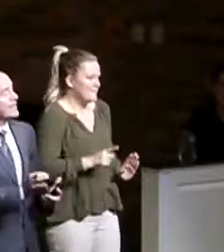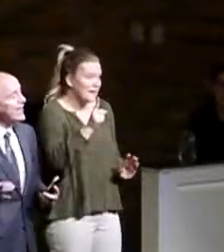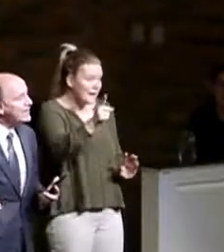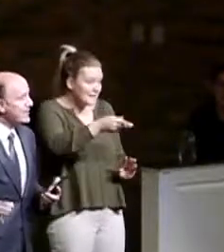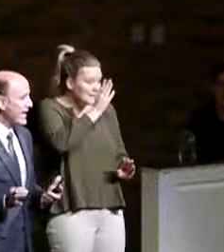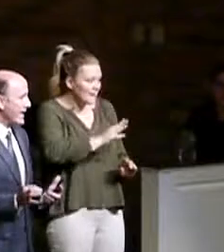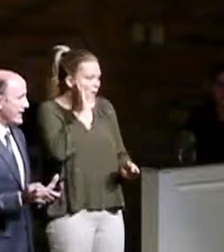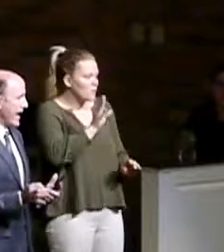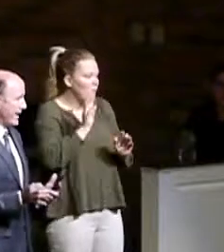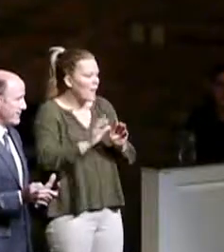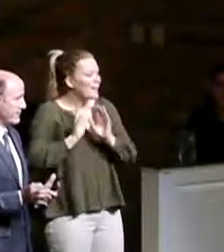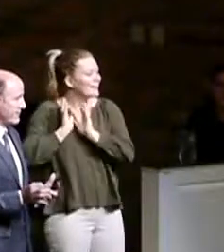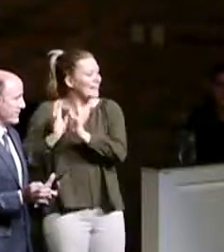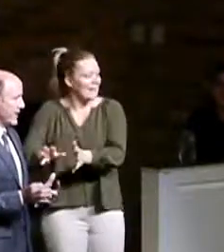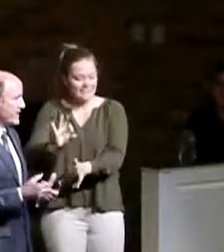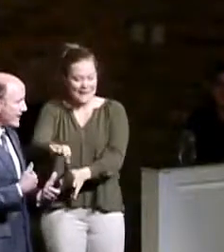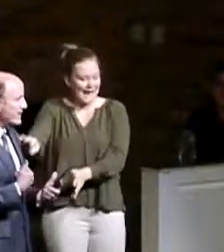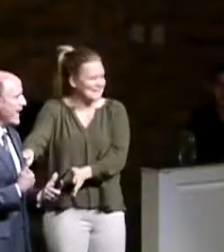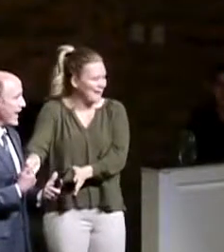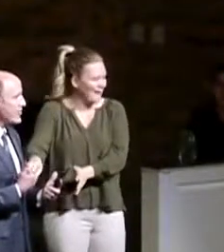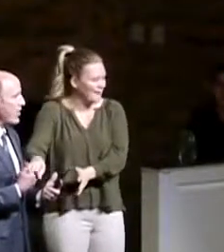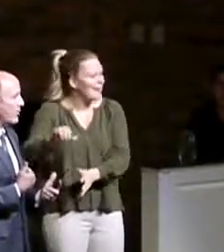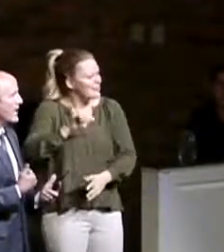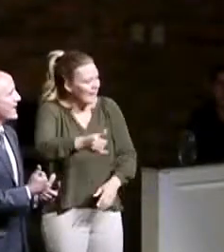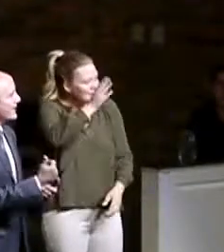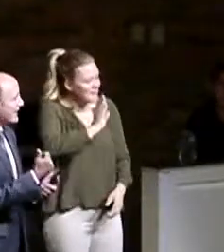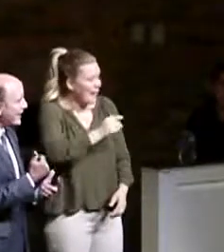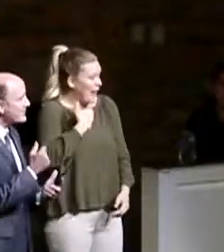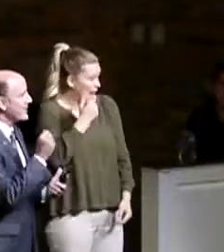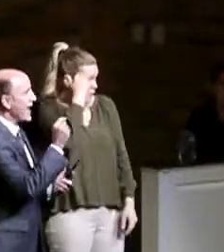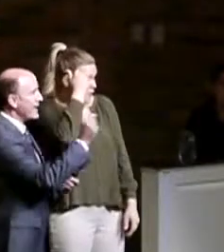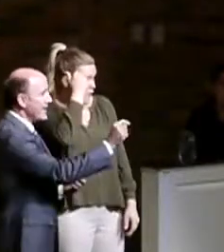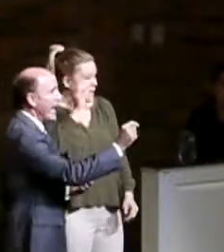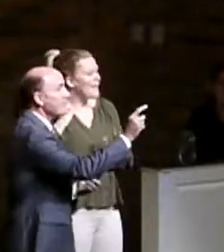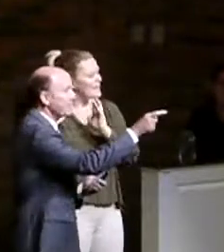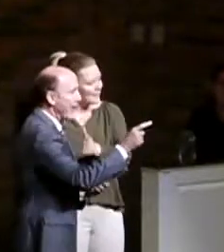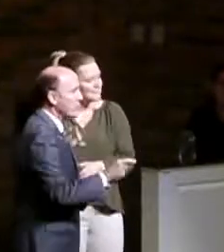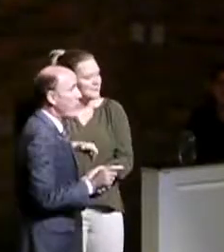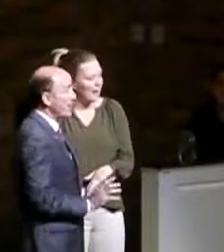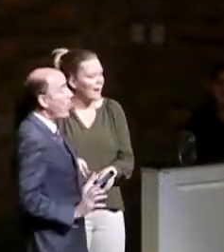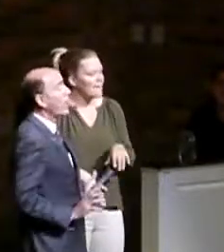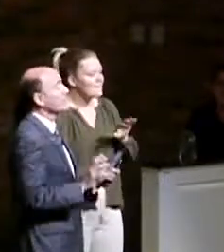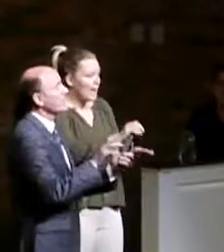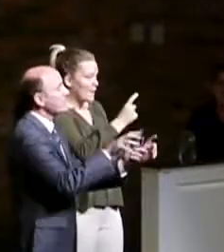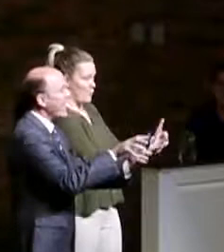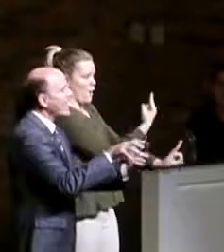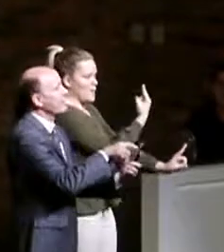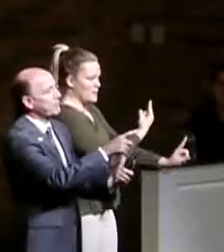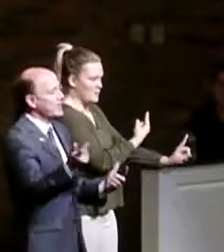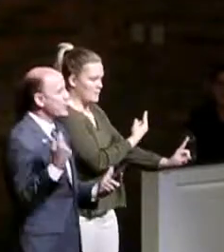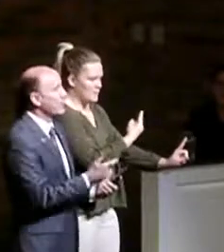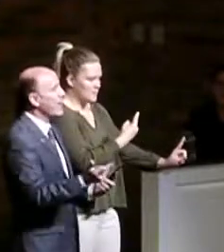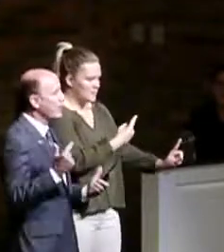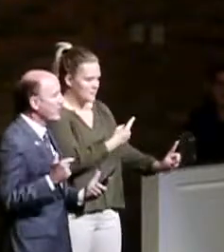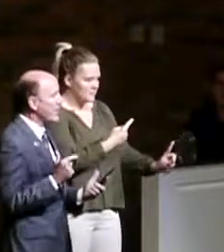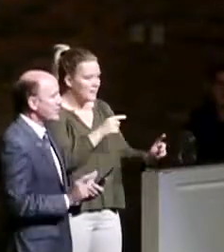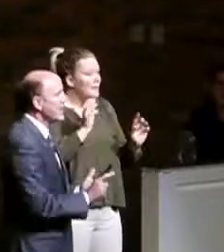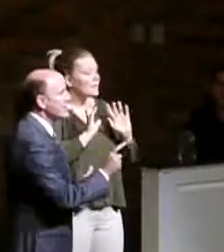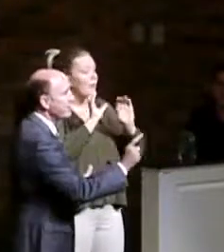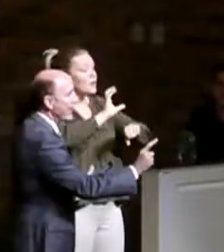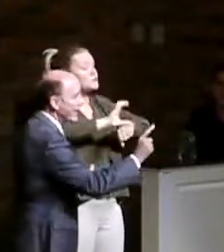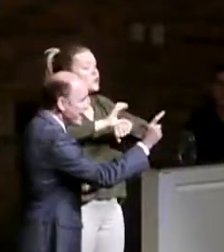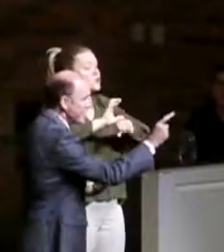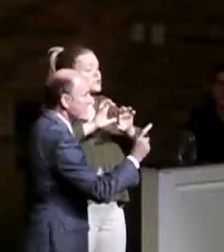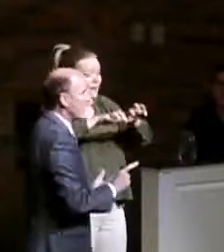that leaves the 99. That's the God I know. He leaves the 99 to find the one. He walks outside of the presence of the congregation